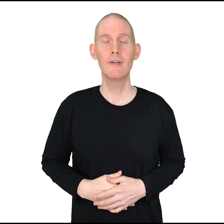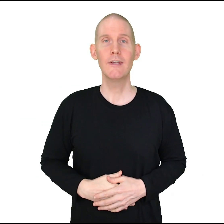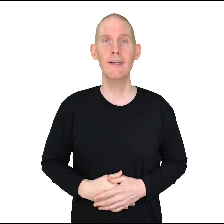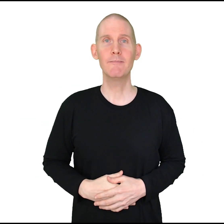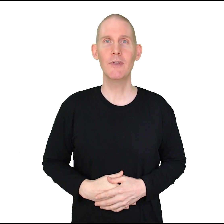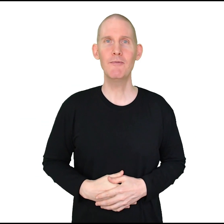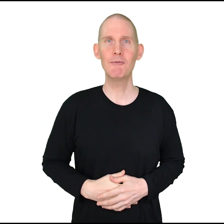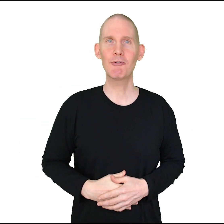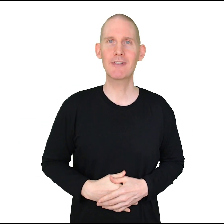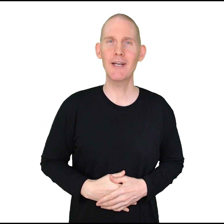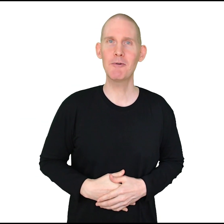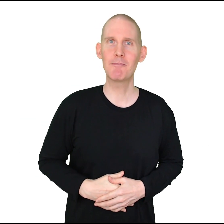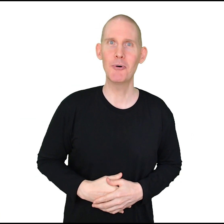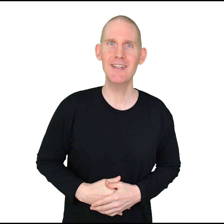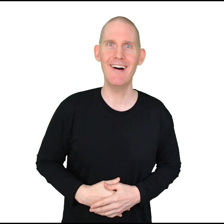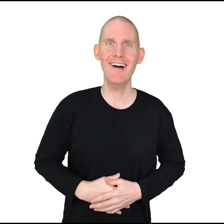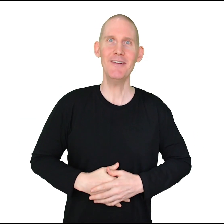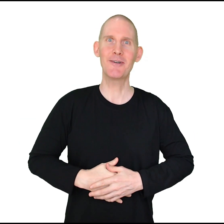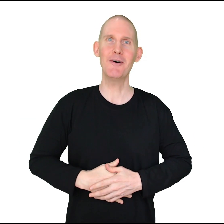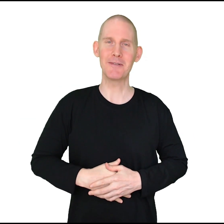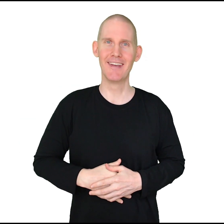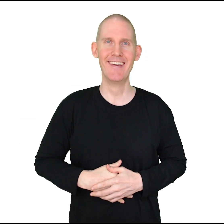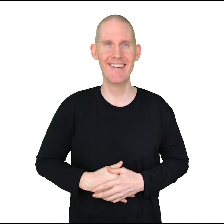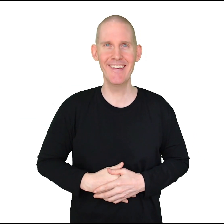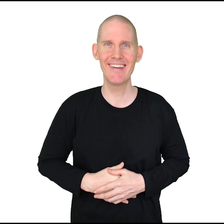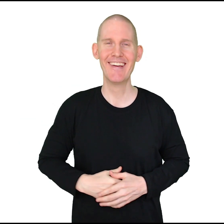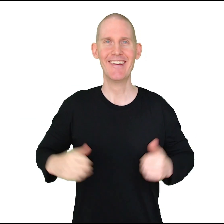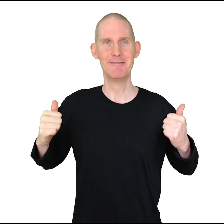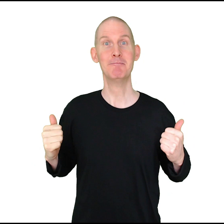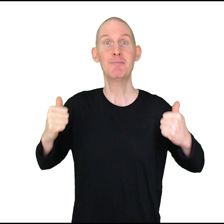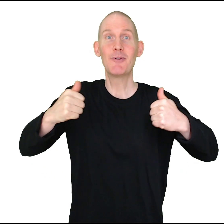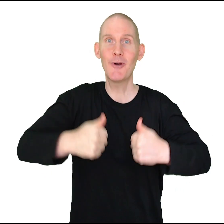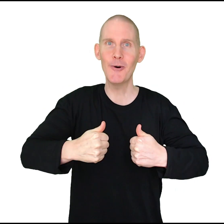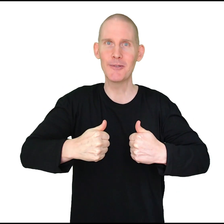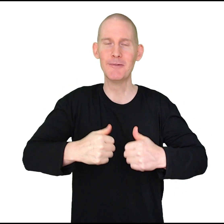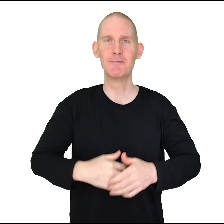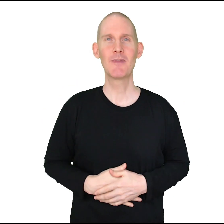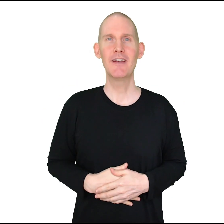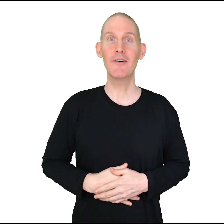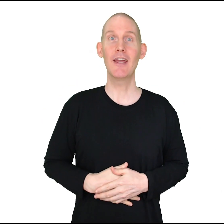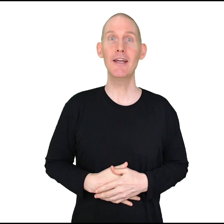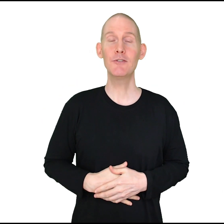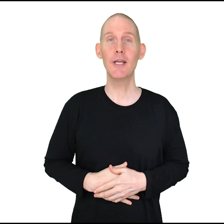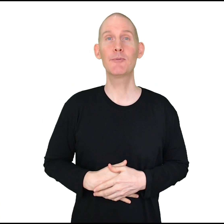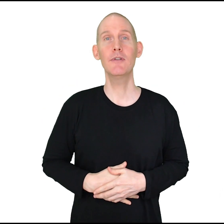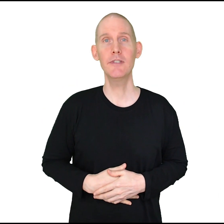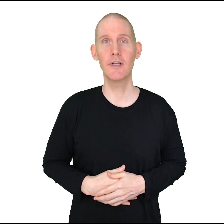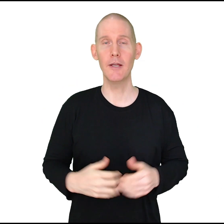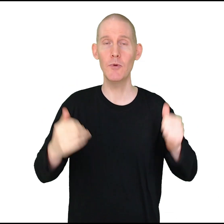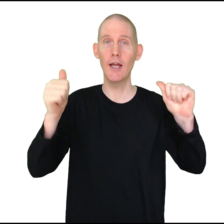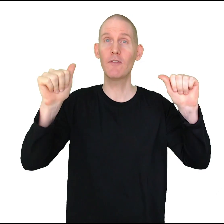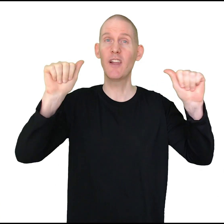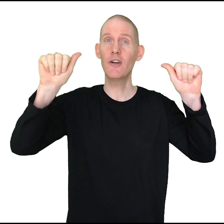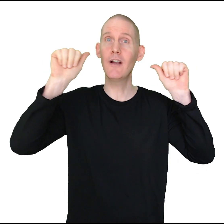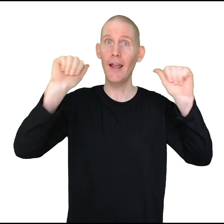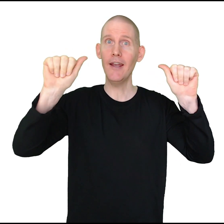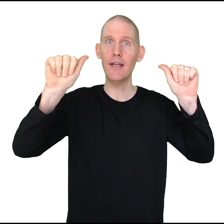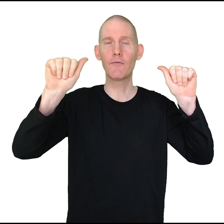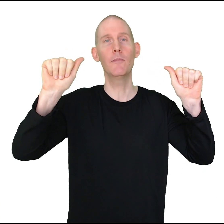It even looks like we're putting on a coat. Coat. Now the hand shapes are the same. We have the letter A from the